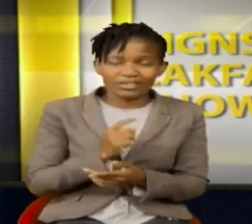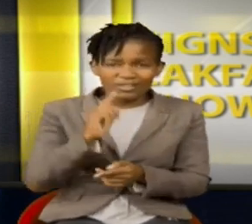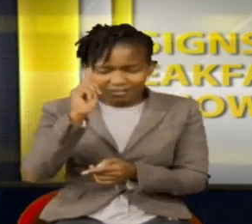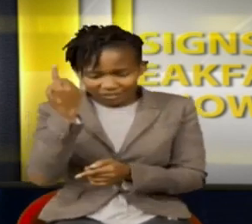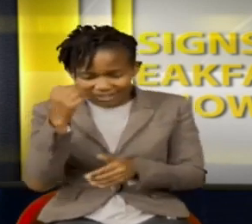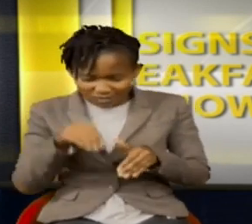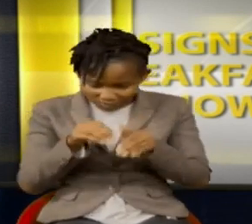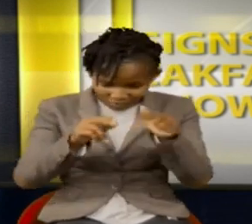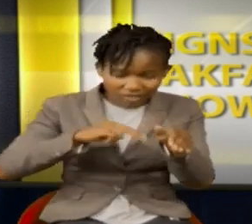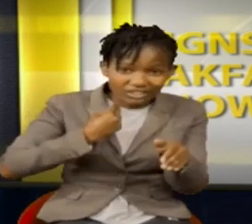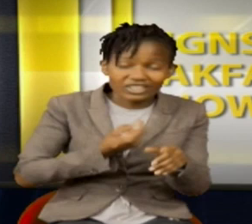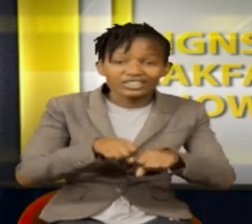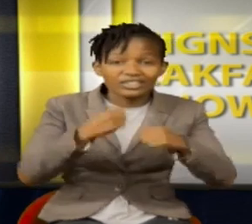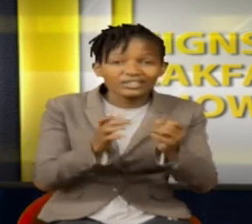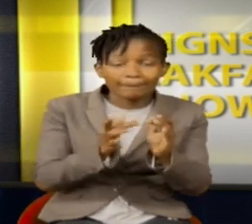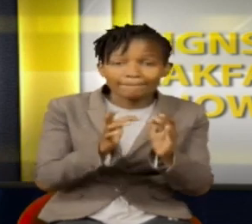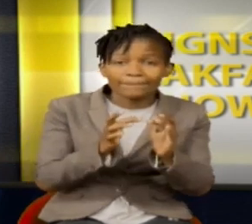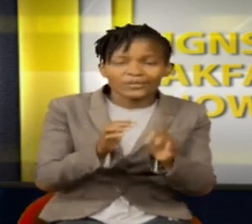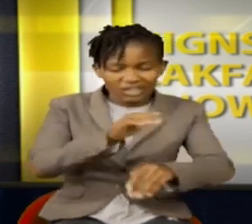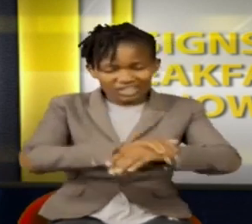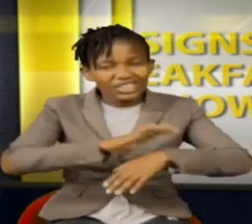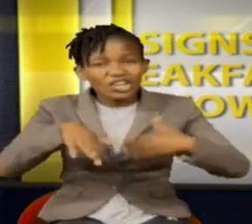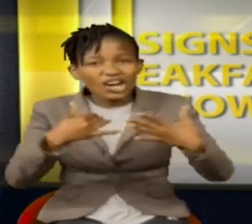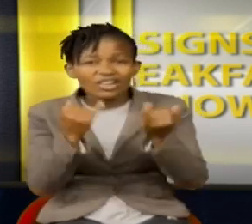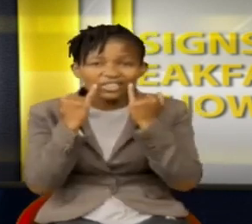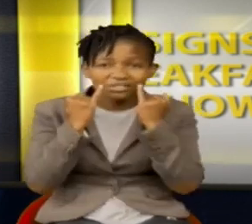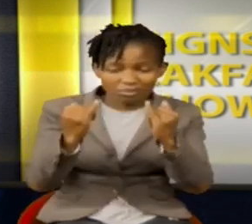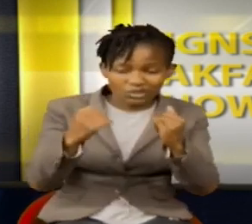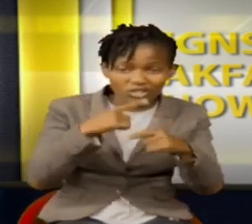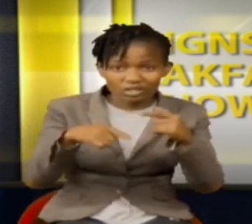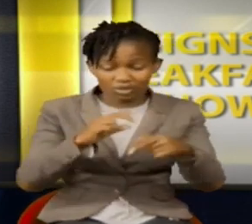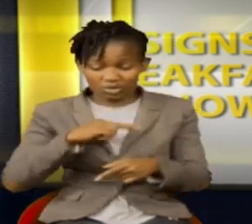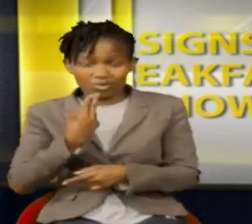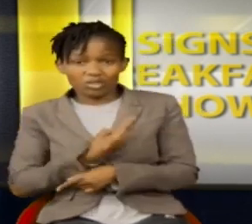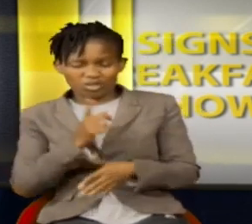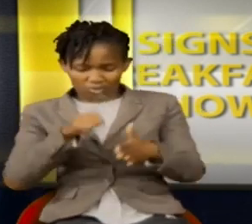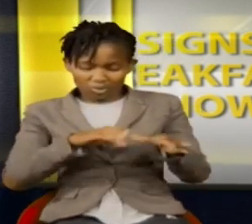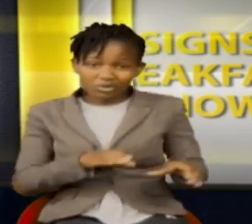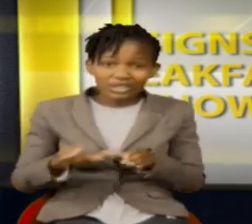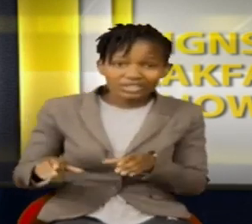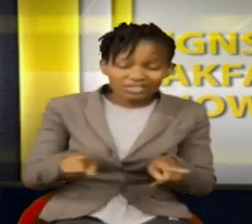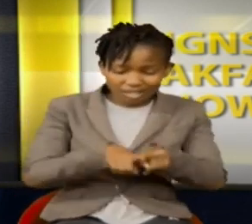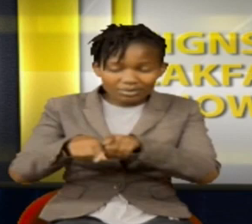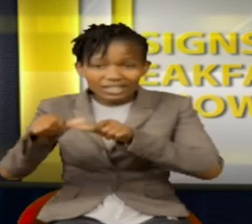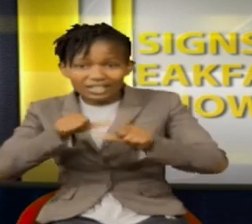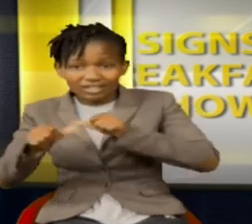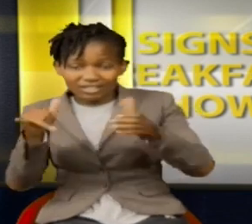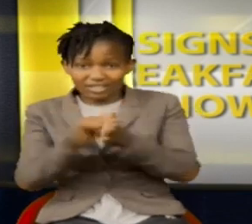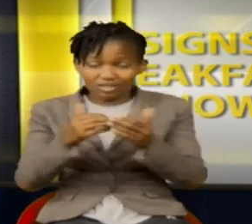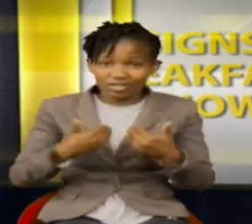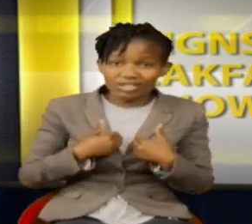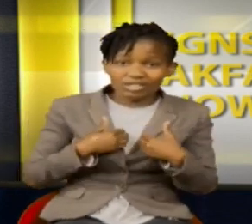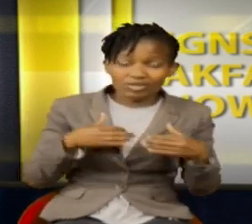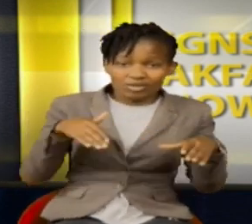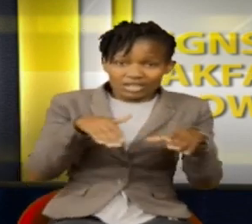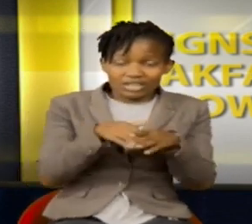media platforms. That's where you're going to get all the information about who we are, what we're doing, and the activities that we have planned for you. We're on Facebook,